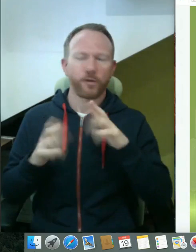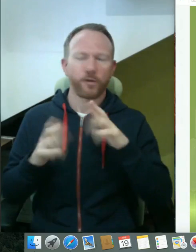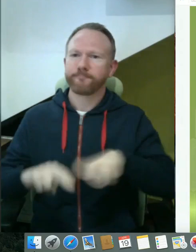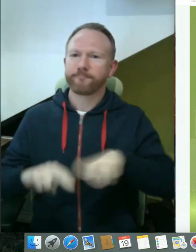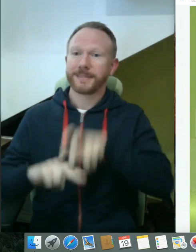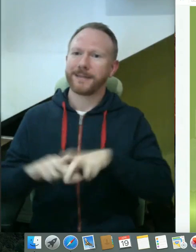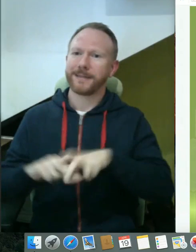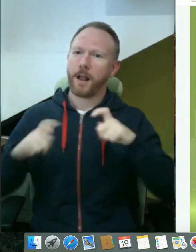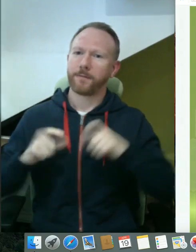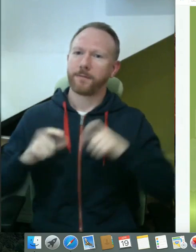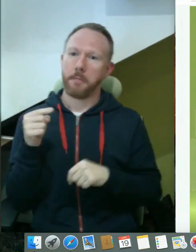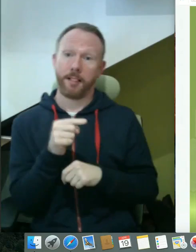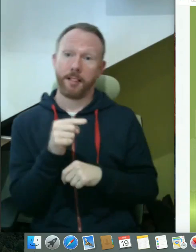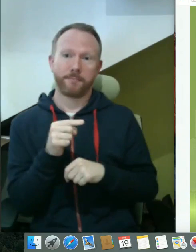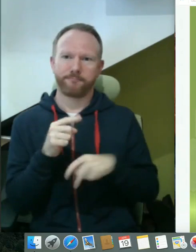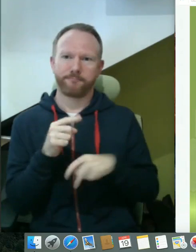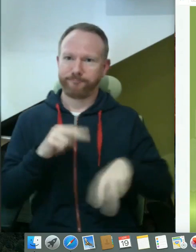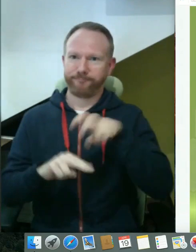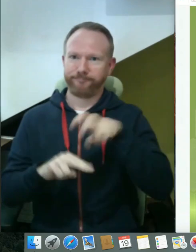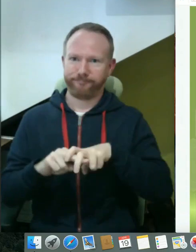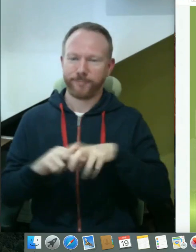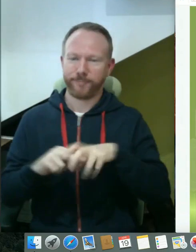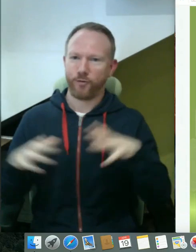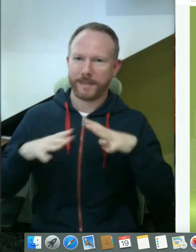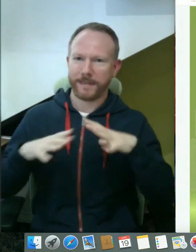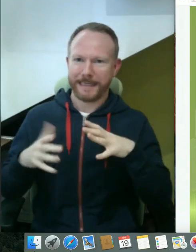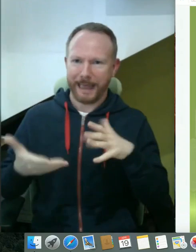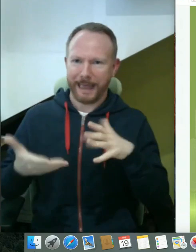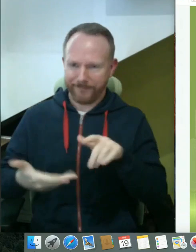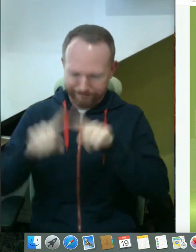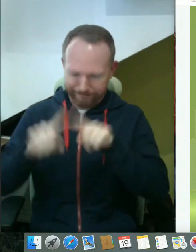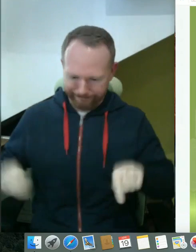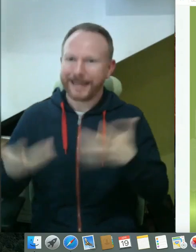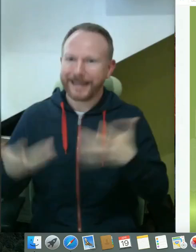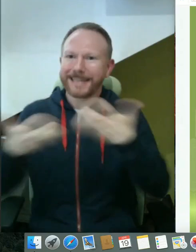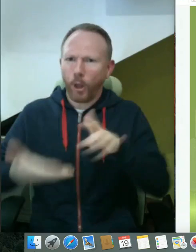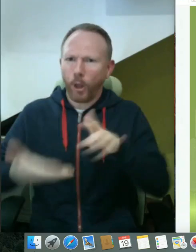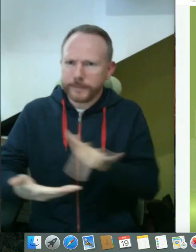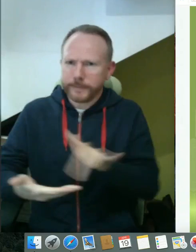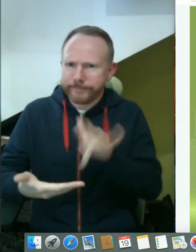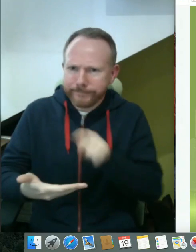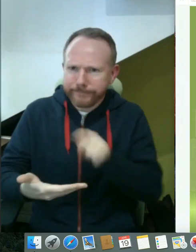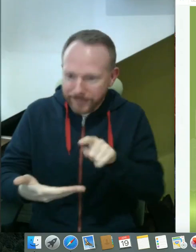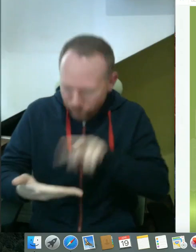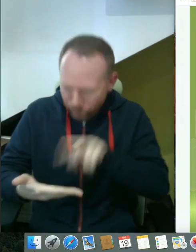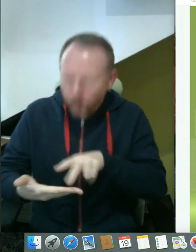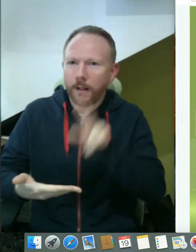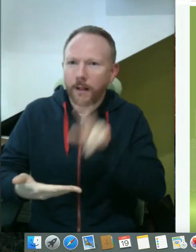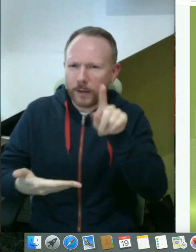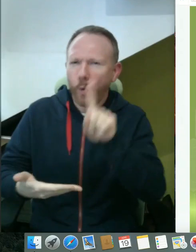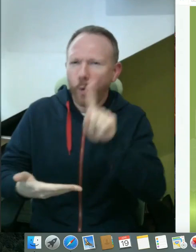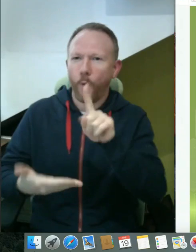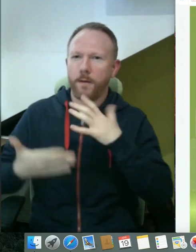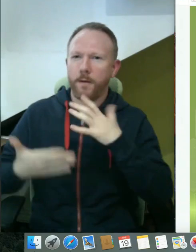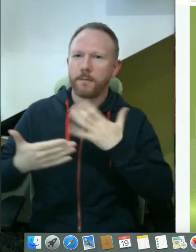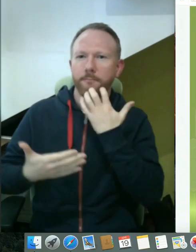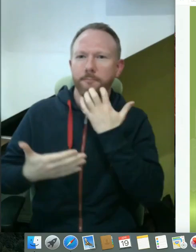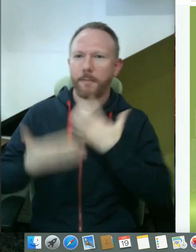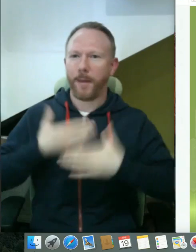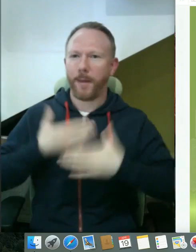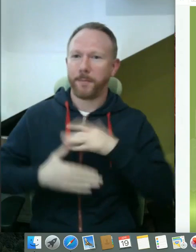my various bits of kit that I'm referring to. So just bear with me 1 second.